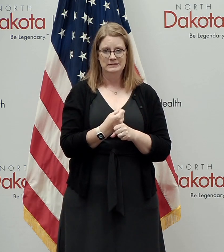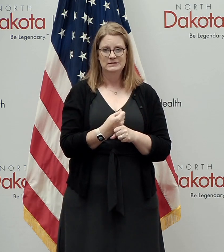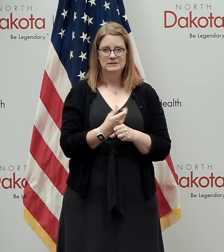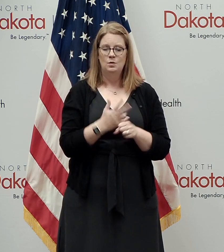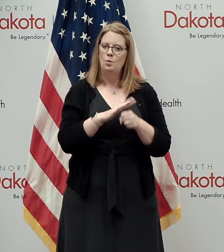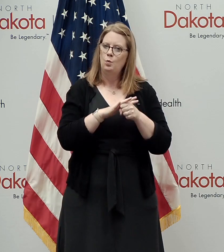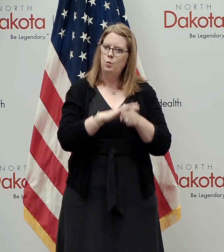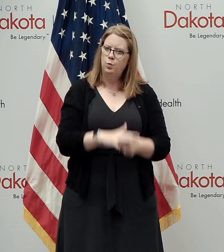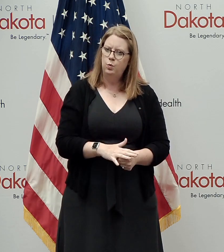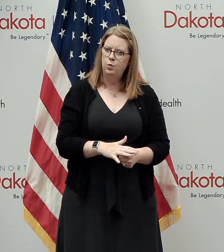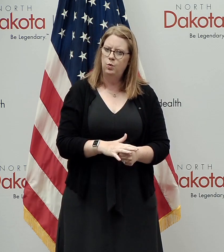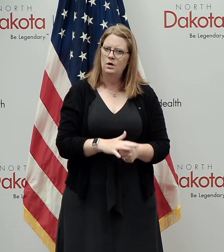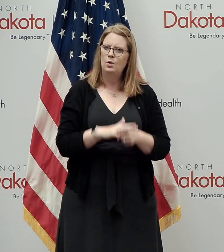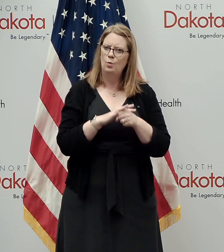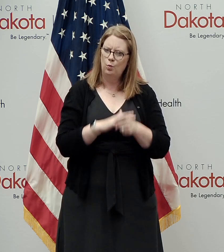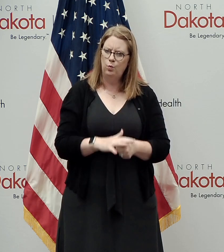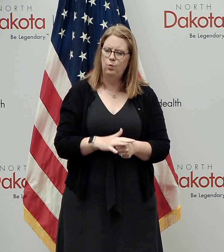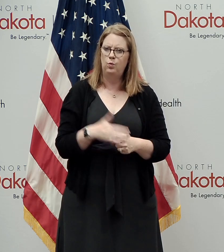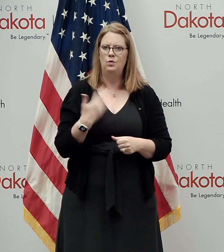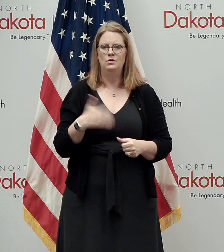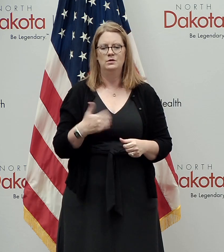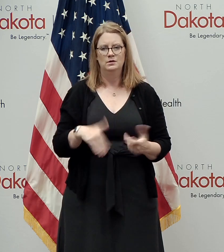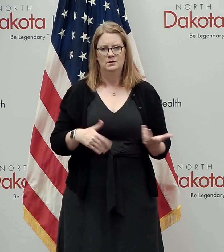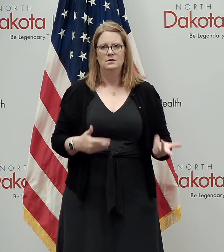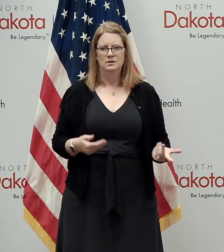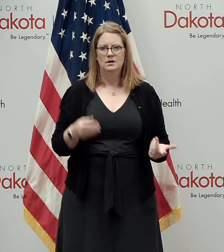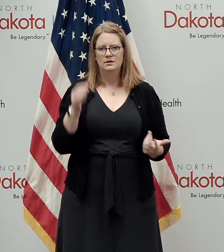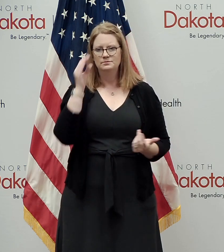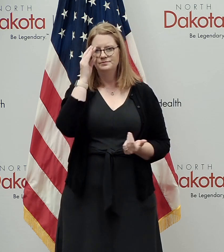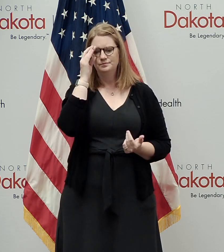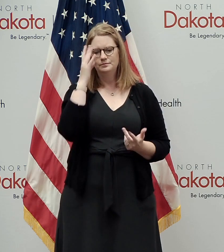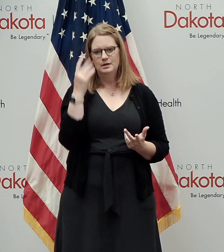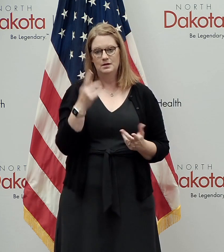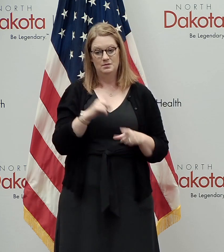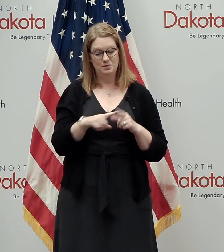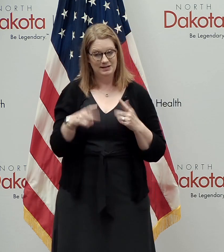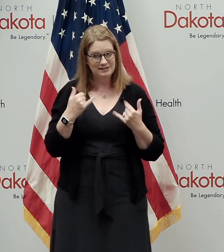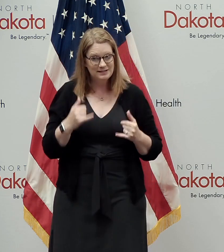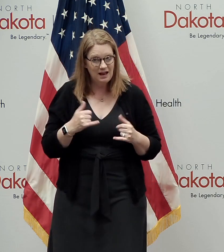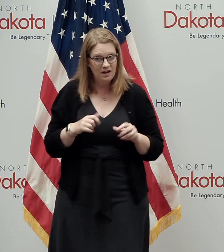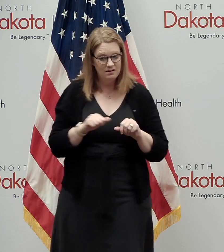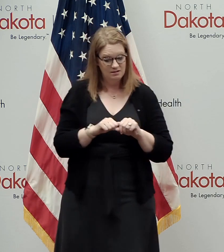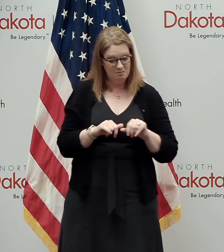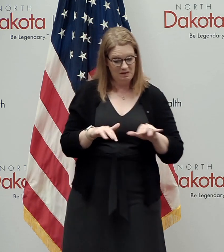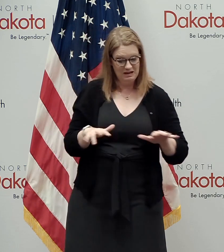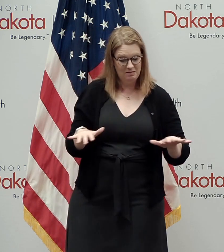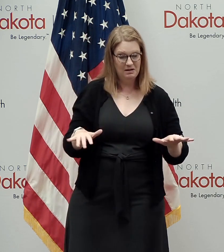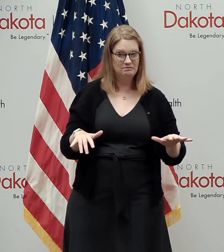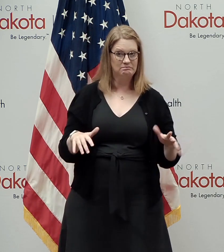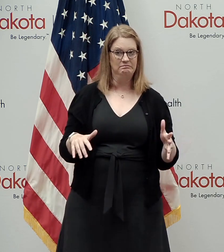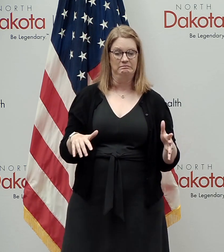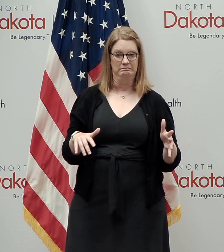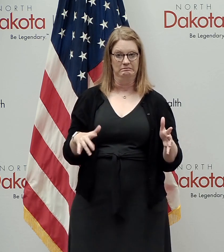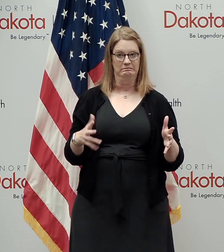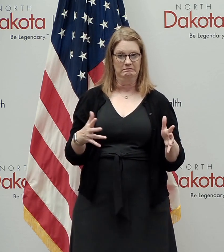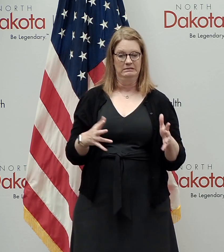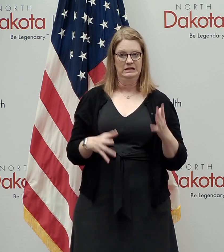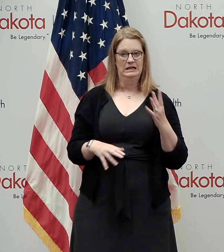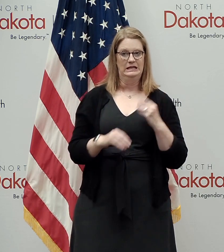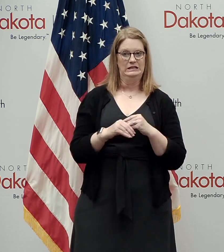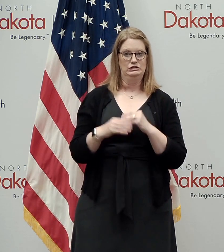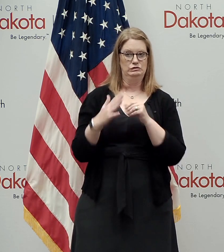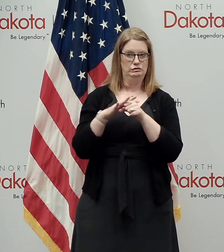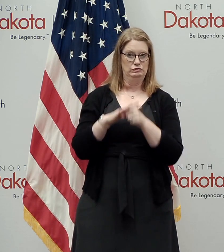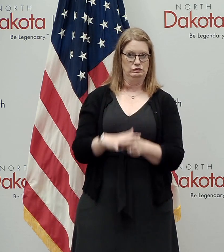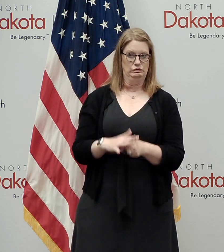be stressful even under the best of circumstances, but certainly under a pandemic, all this uncertainty creates additional stress. And